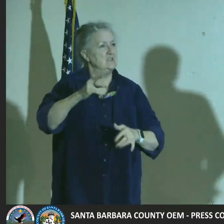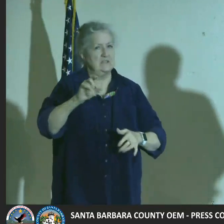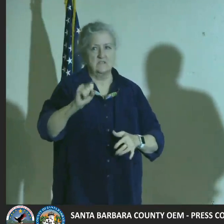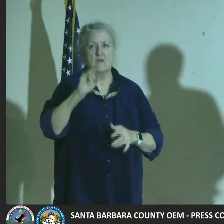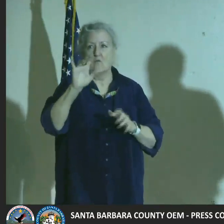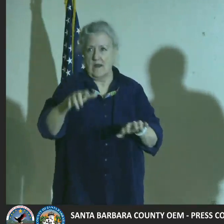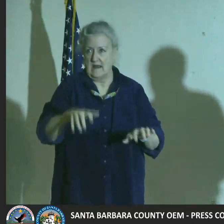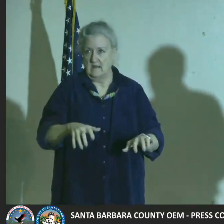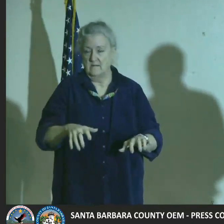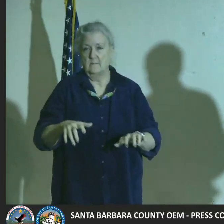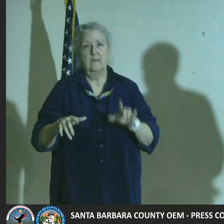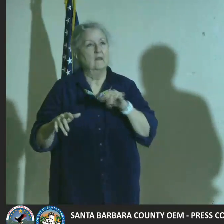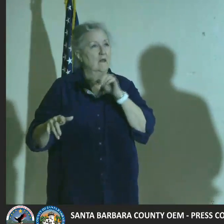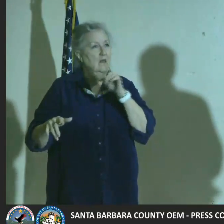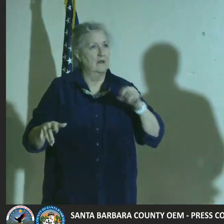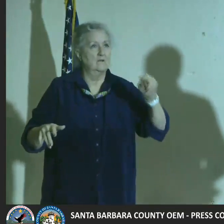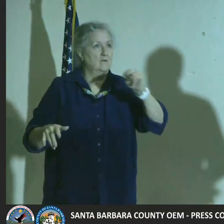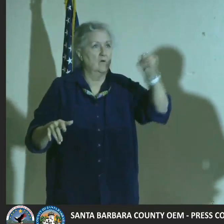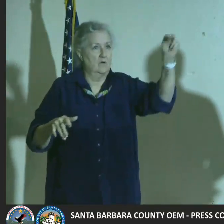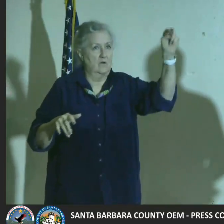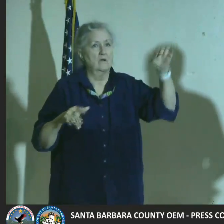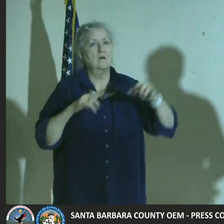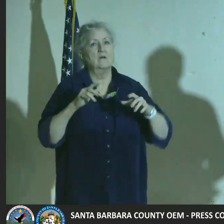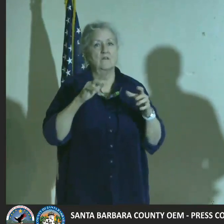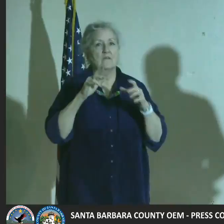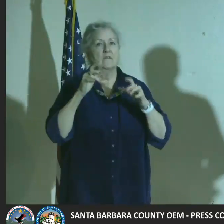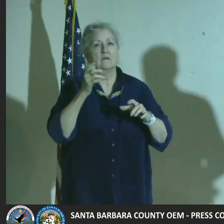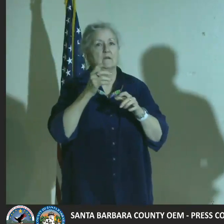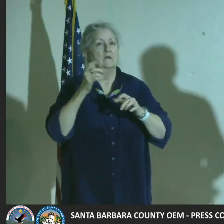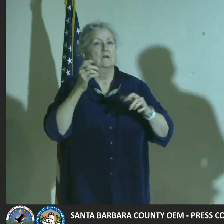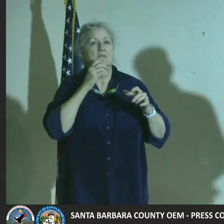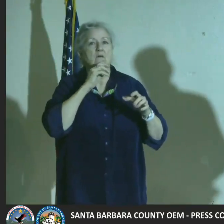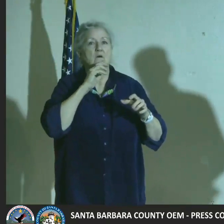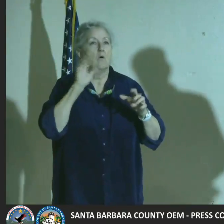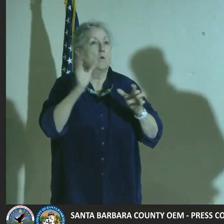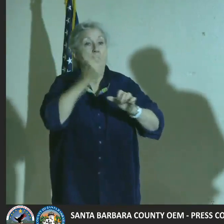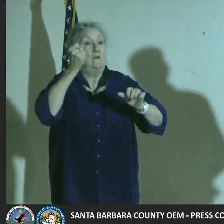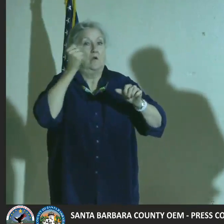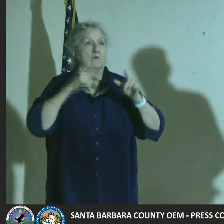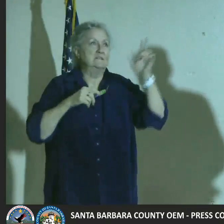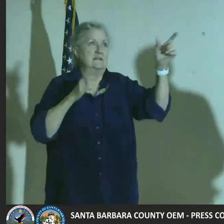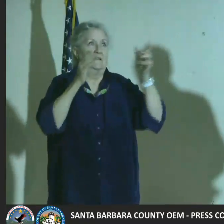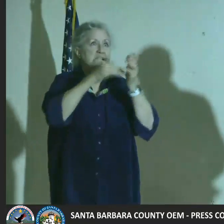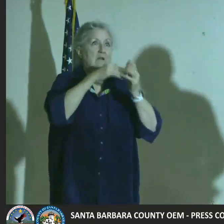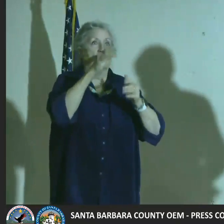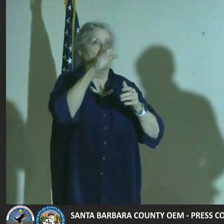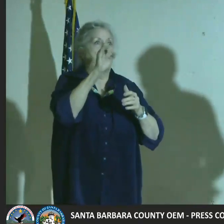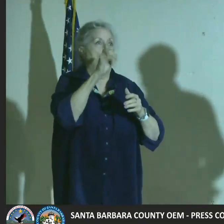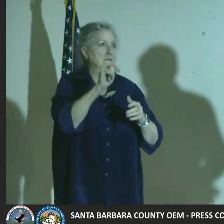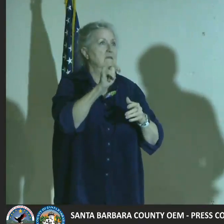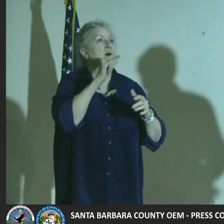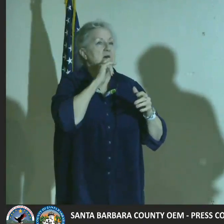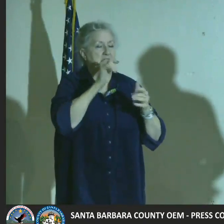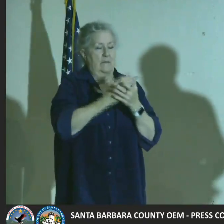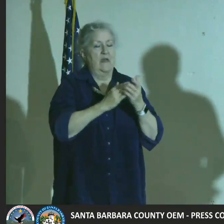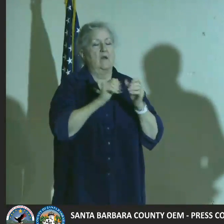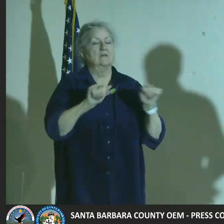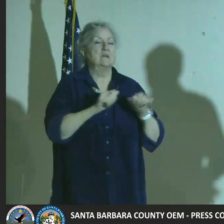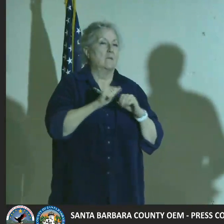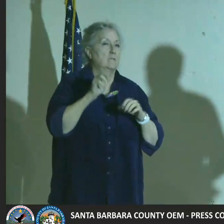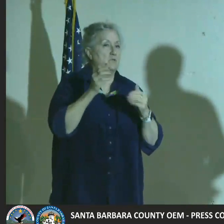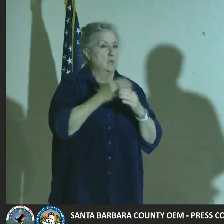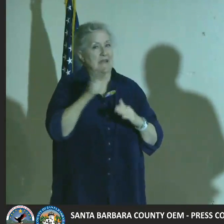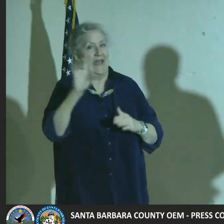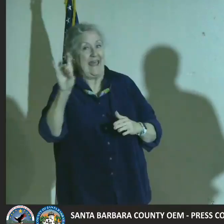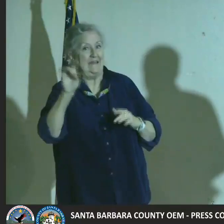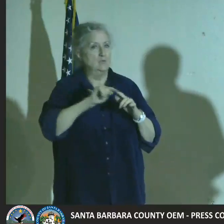As you go along the central coast, the winter was up into the central coast where some areas received between 8 and 10 inches of rain.